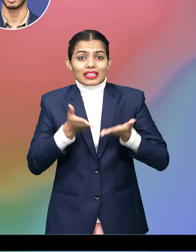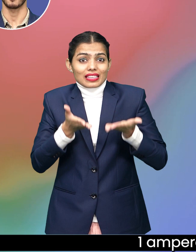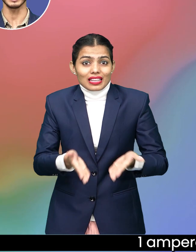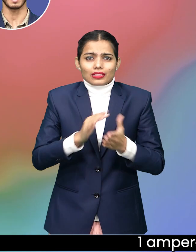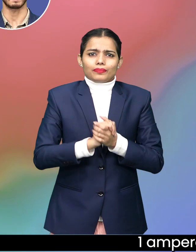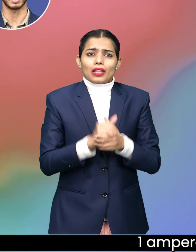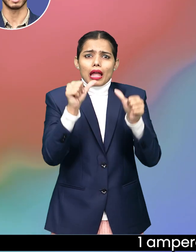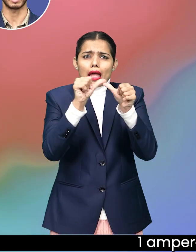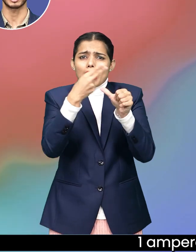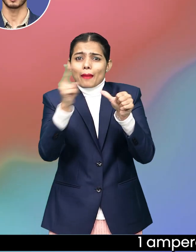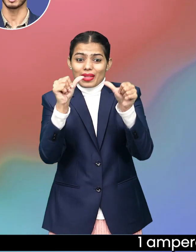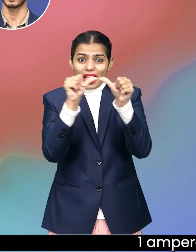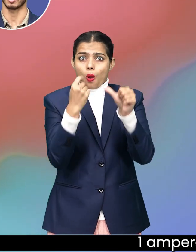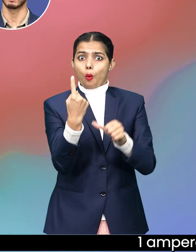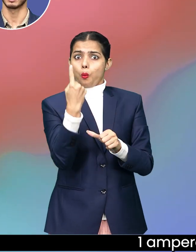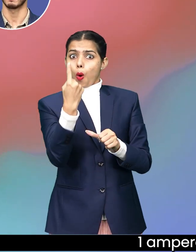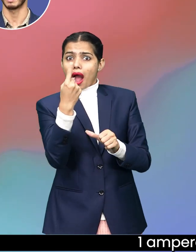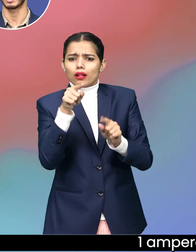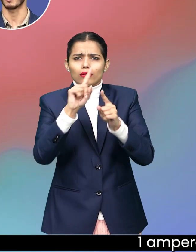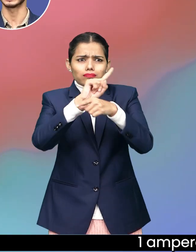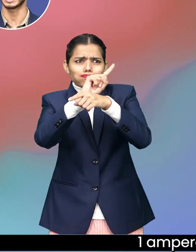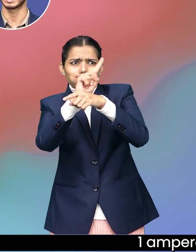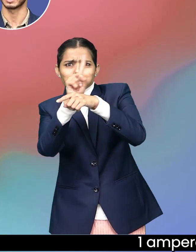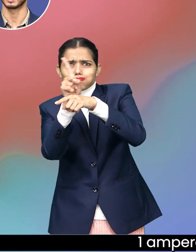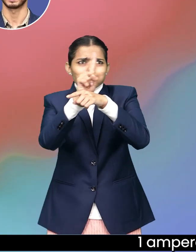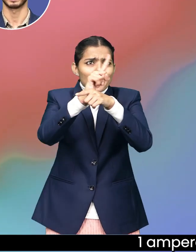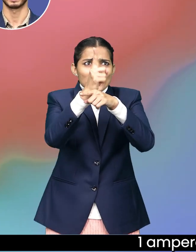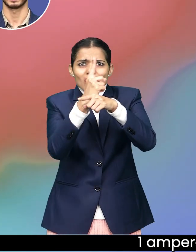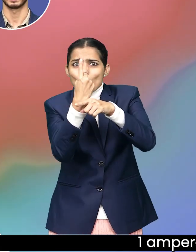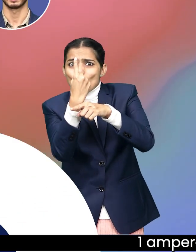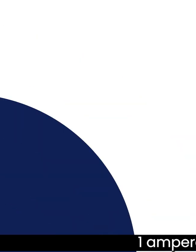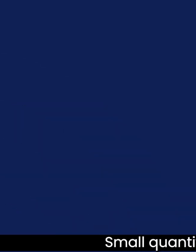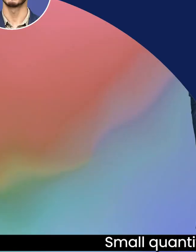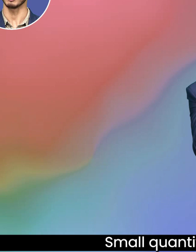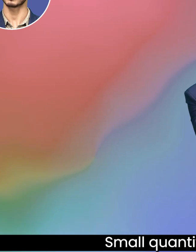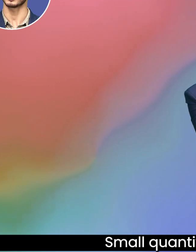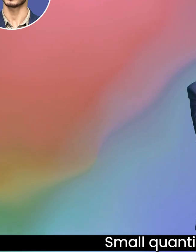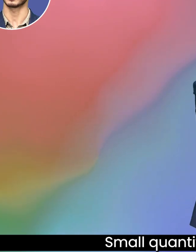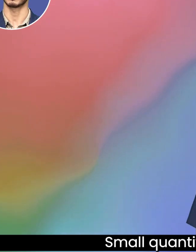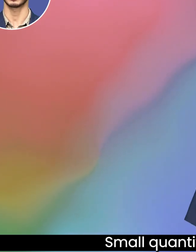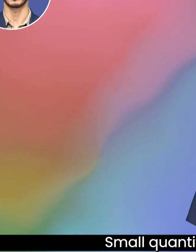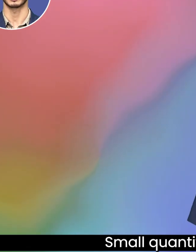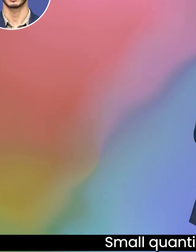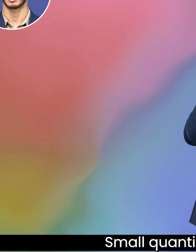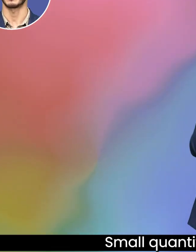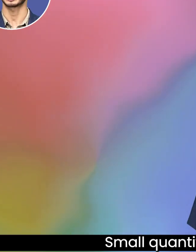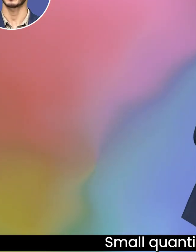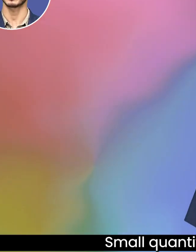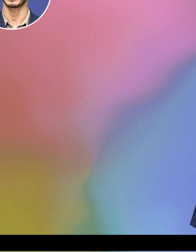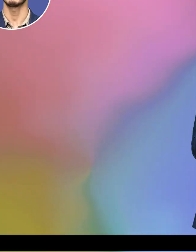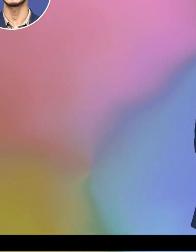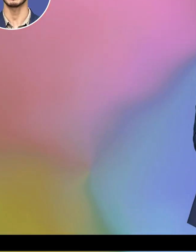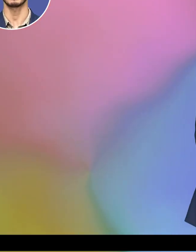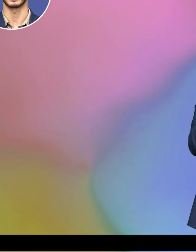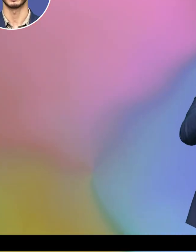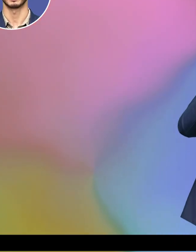Hence, 1 ampere equals to 1 coulomb by 1 second. Small quantities of current are expressed